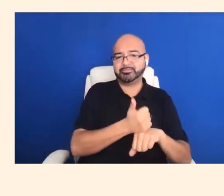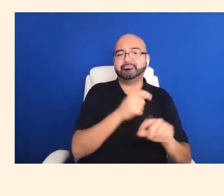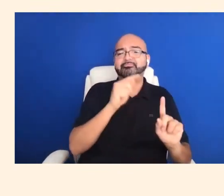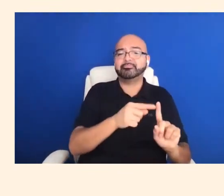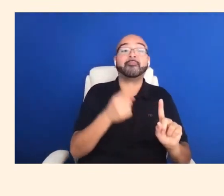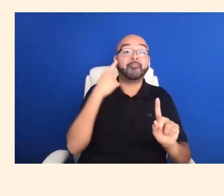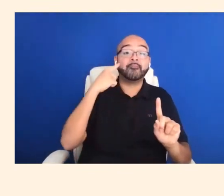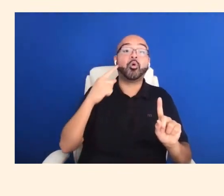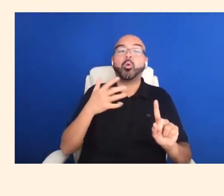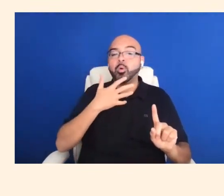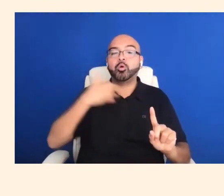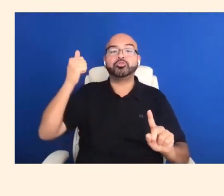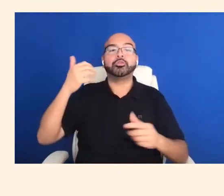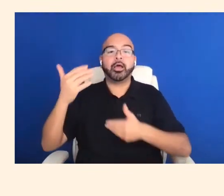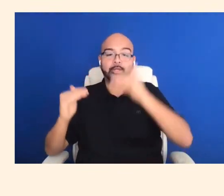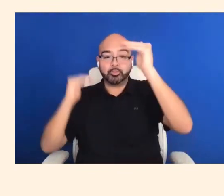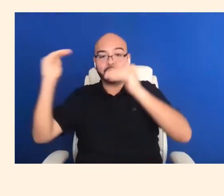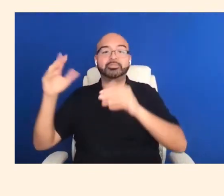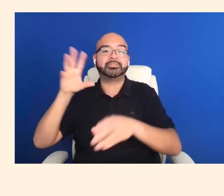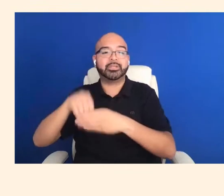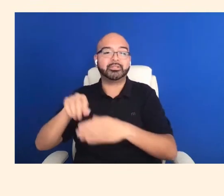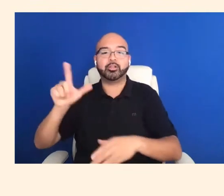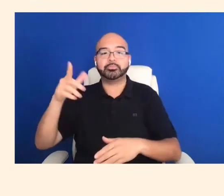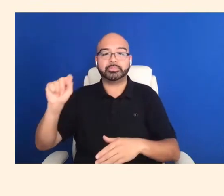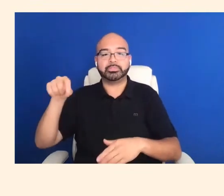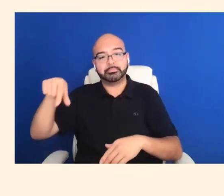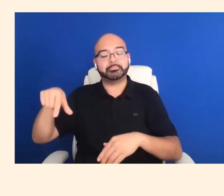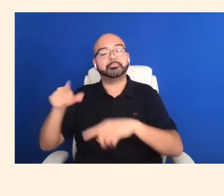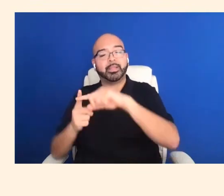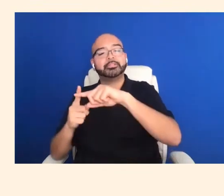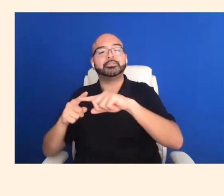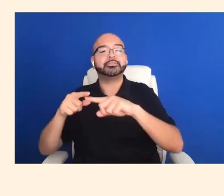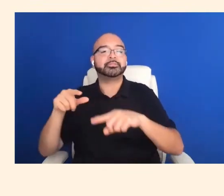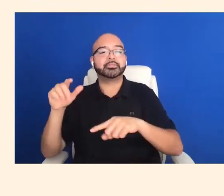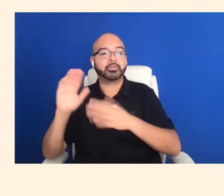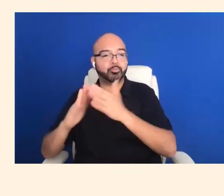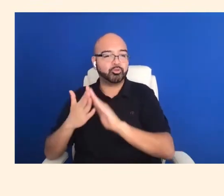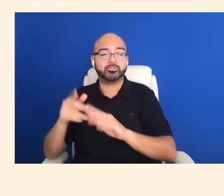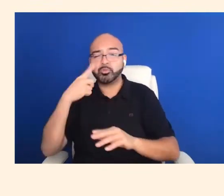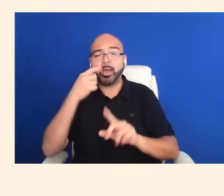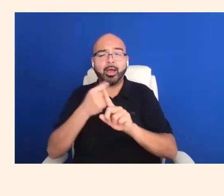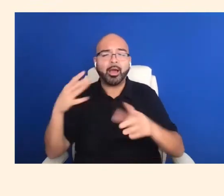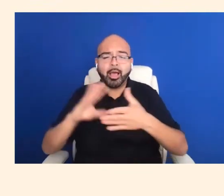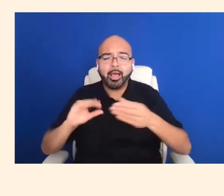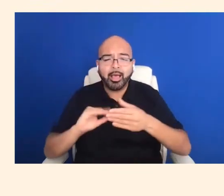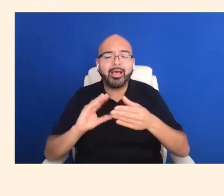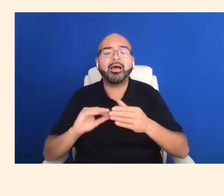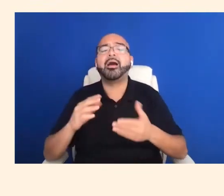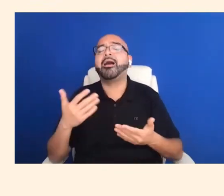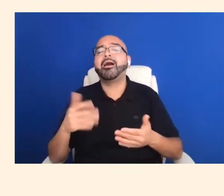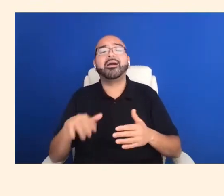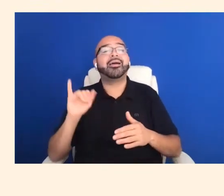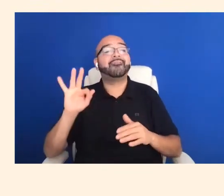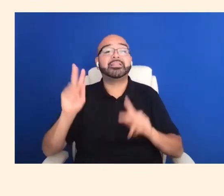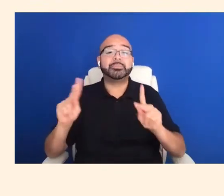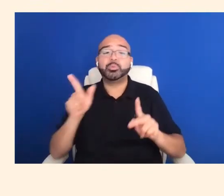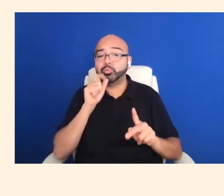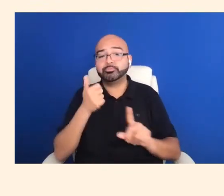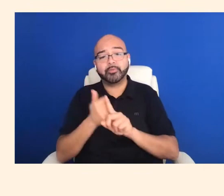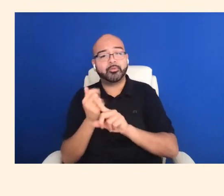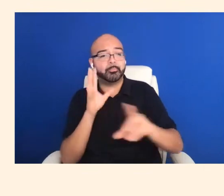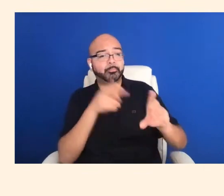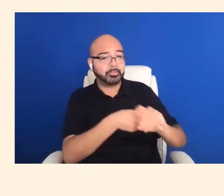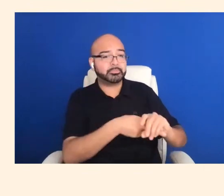adults within the LGBTQ plus community. So if you can expand on that, whether that's folks that are engaging with the existing programs. What's